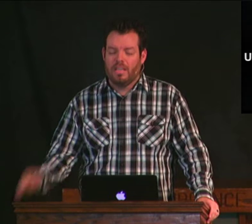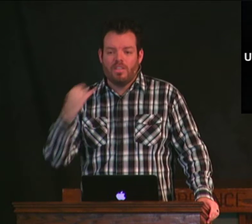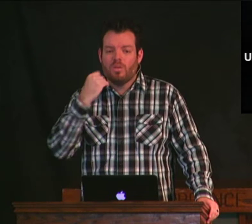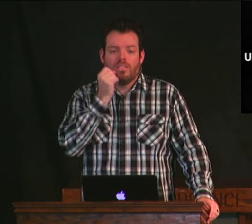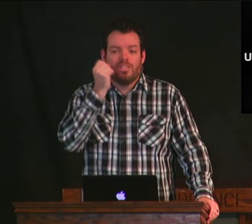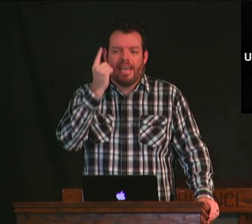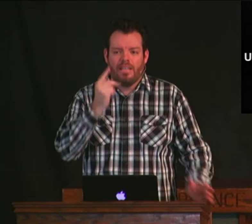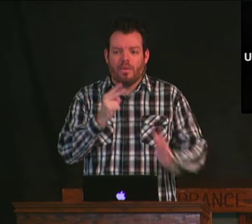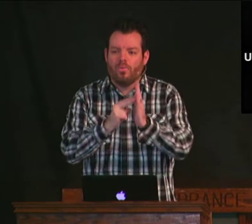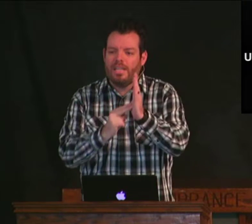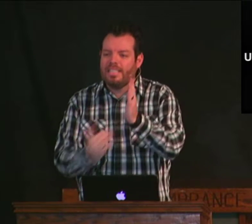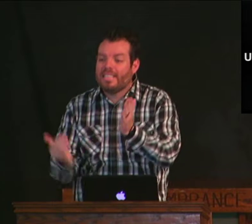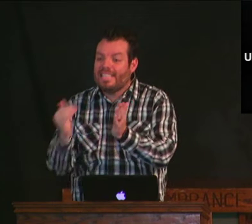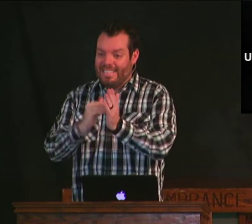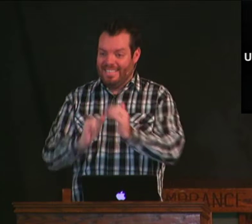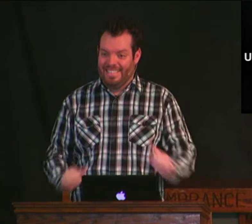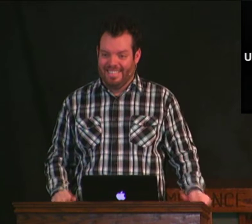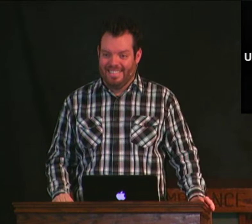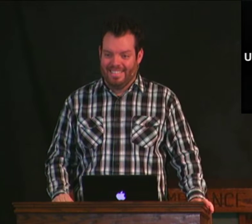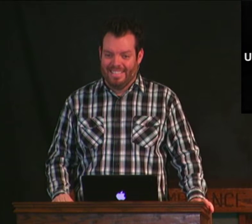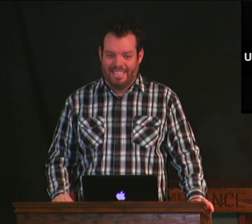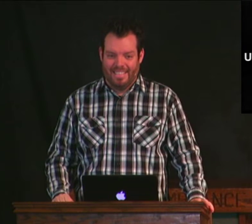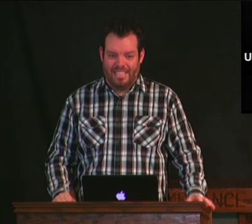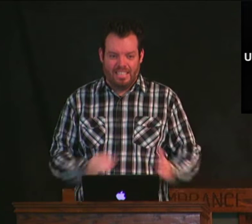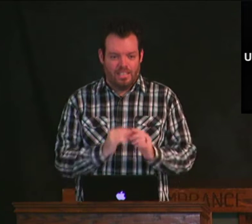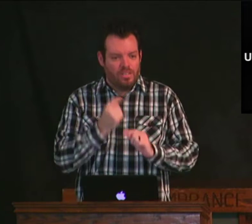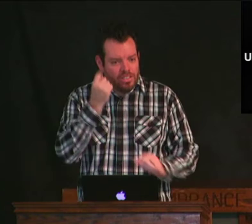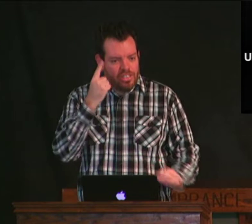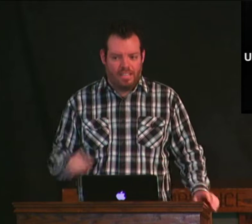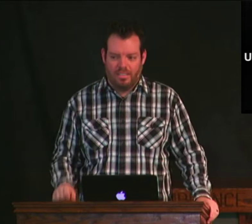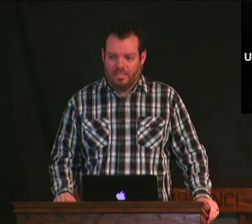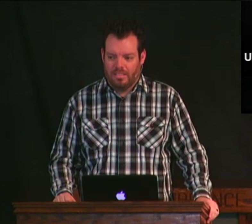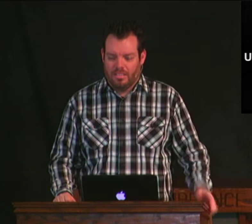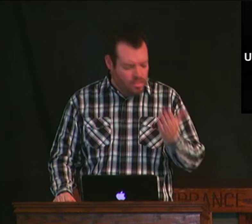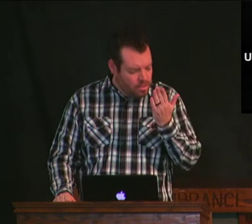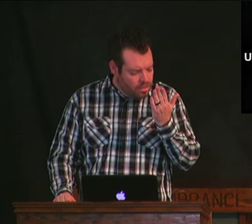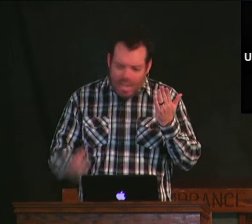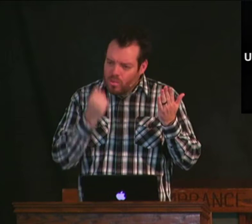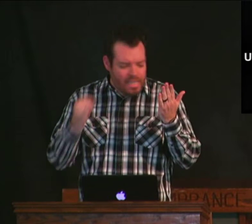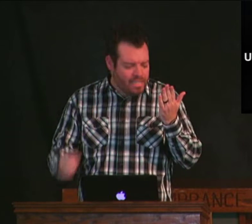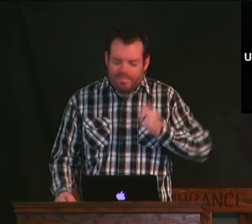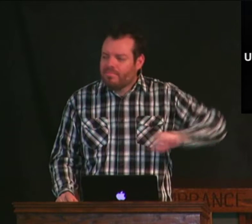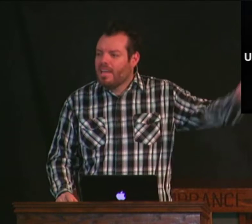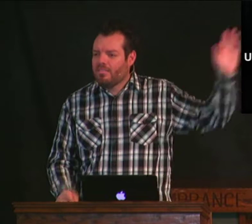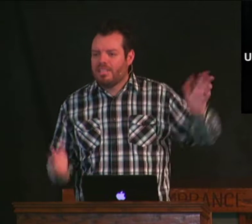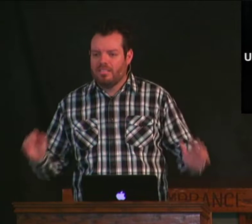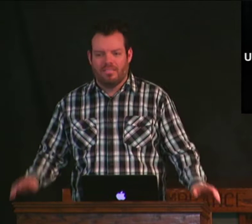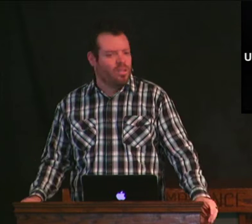If you don't understand, read it again until you understand. I don't get it. Nah, I'm done. No.